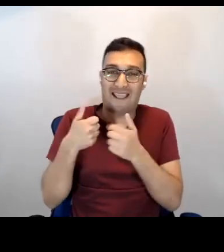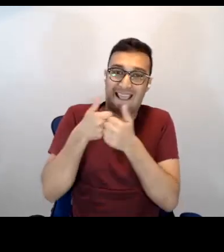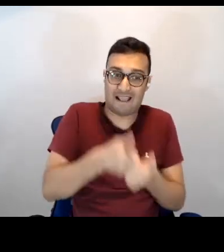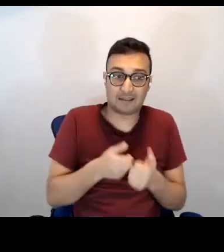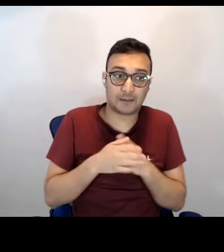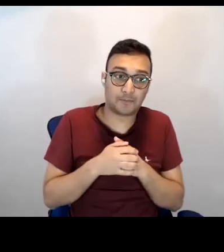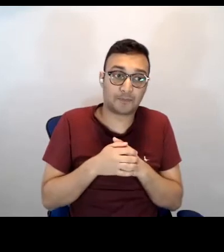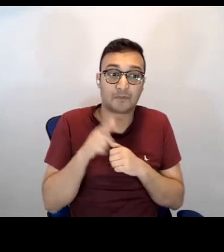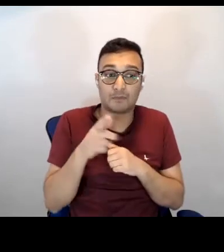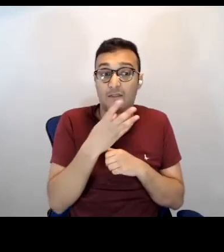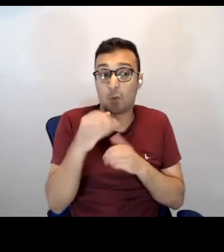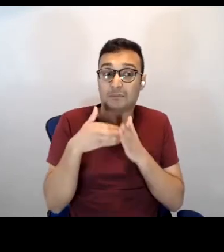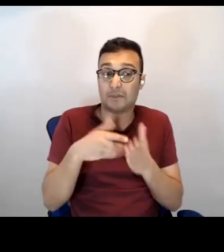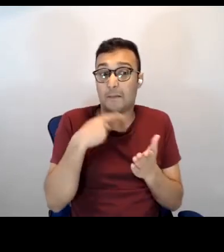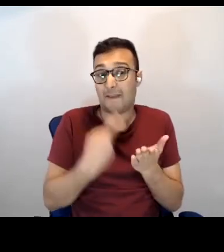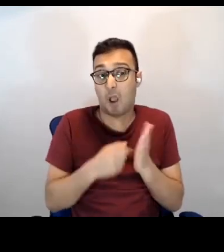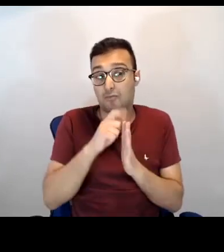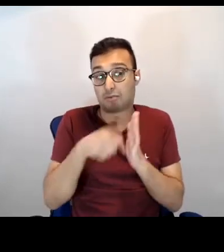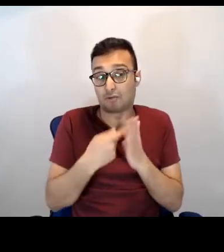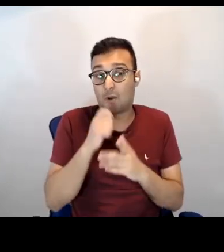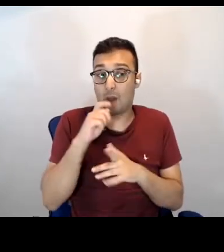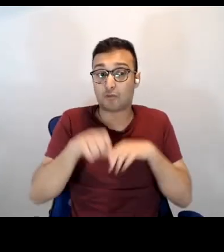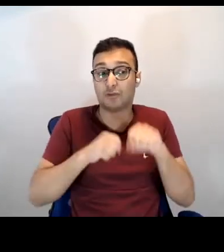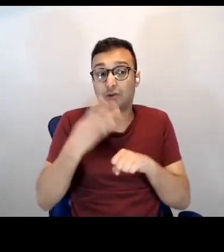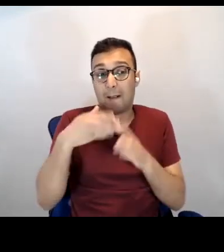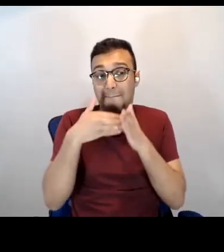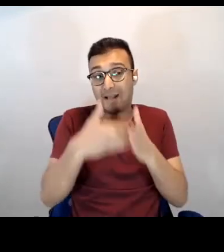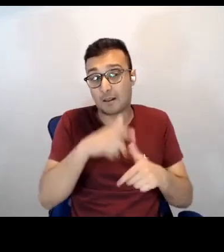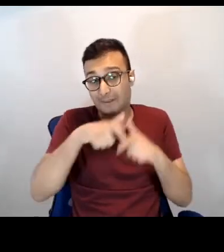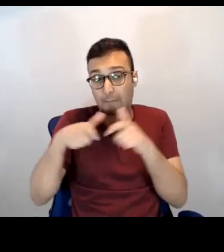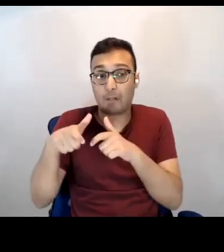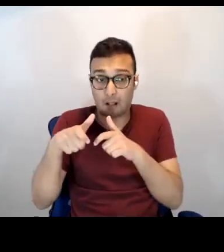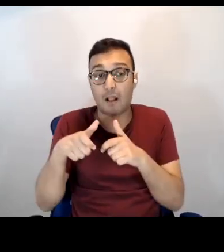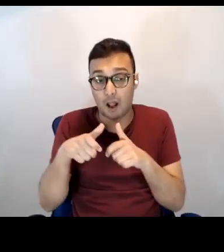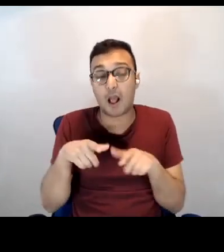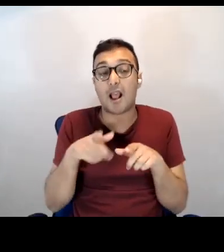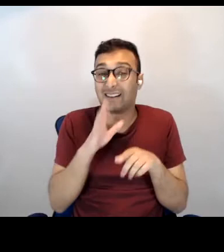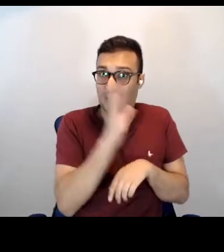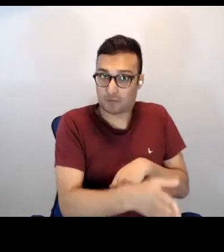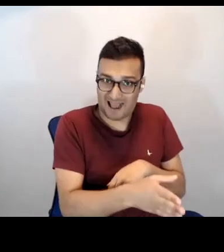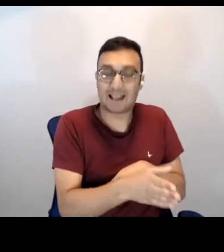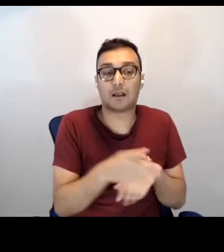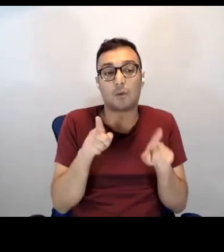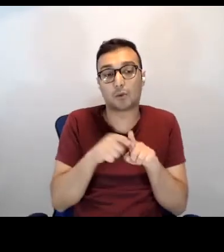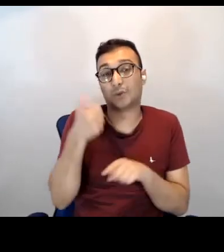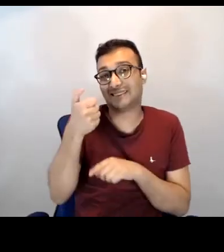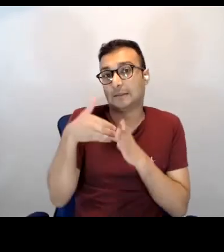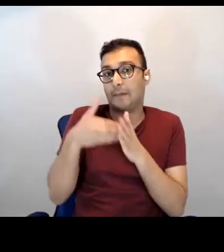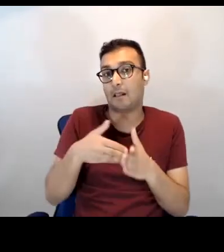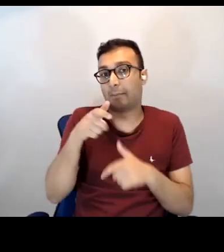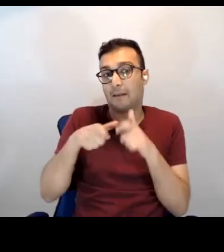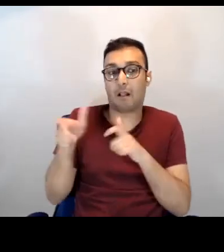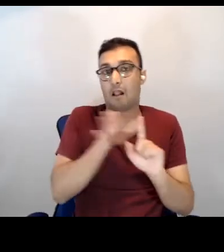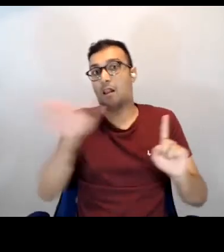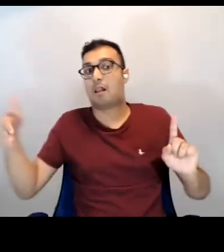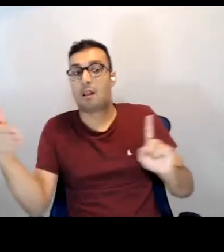million project, and we will reach 9 million people directly and 6 million people indirectly. We've already reached around 4 million people, so we're doing well